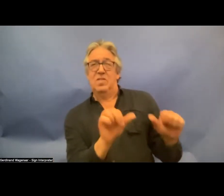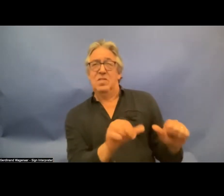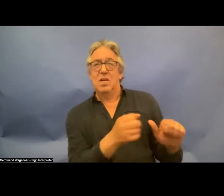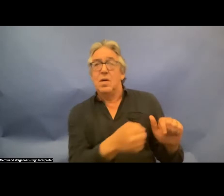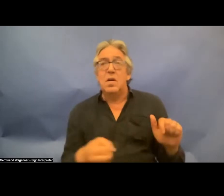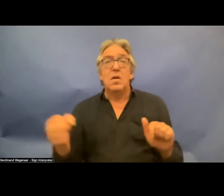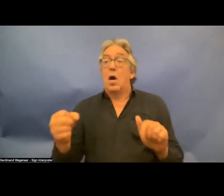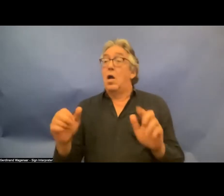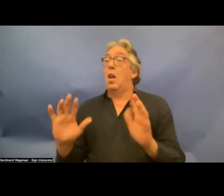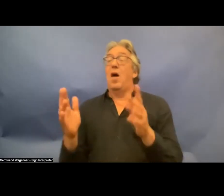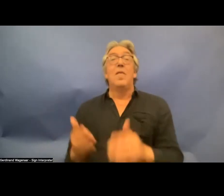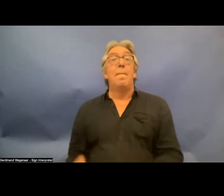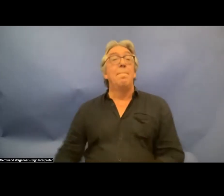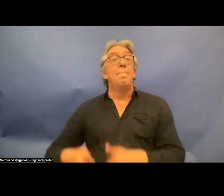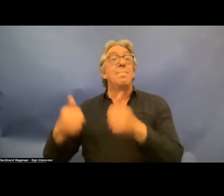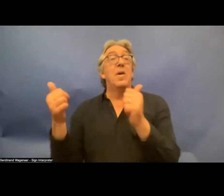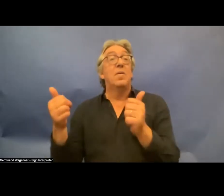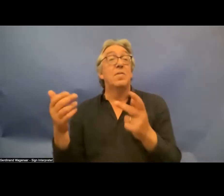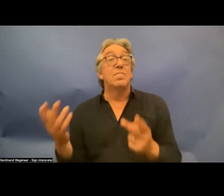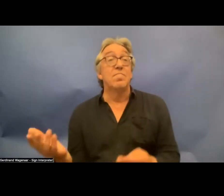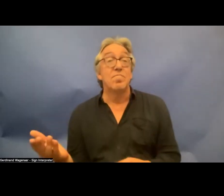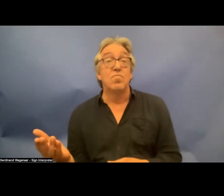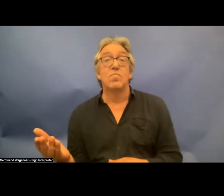that don't always fare so well. And it's a question of the